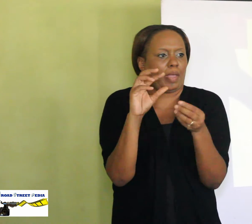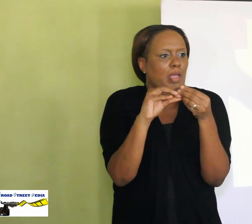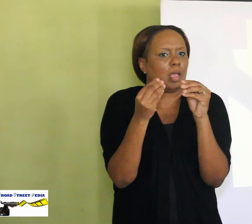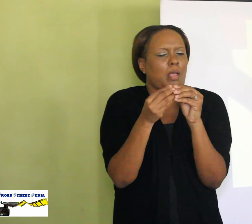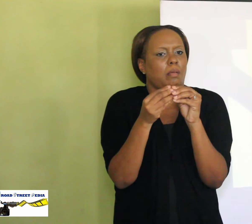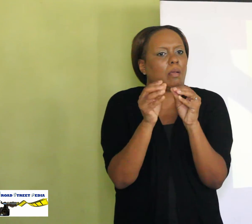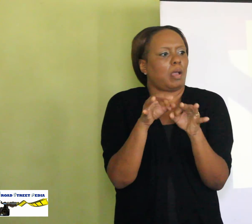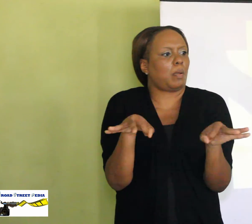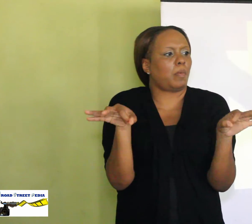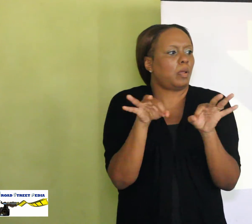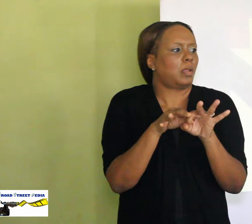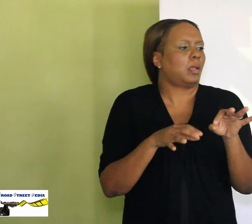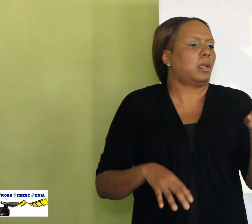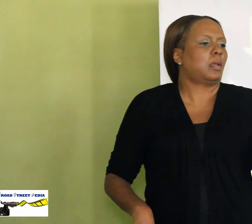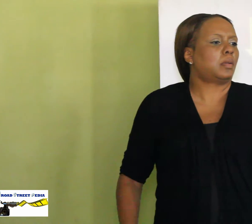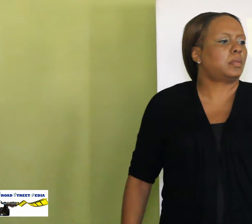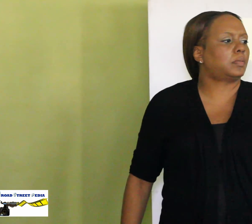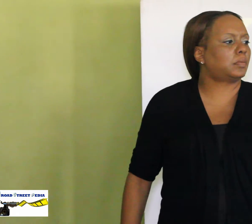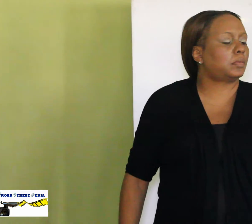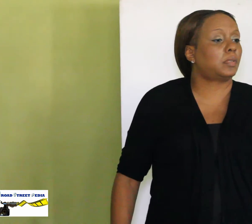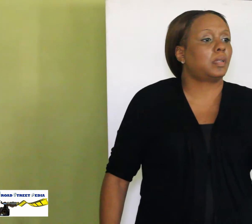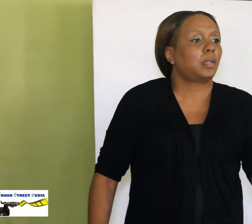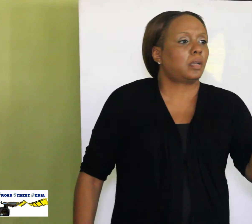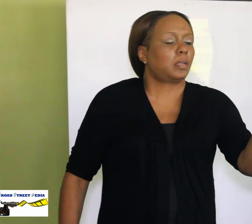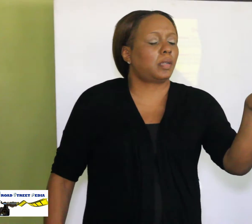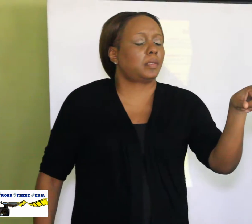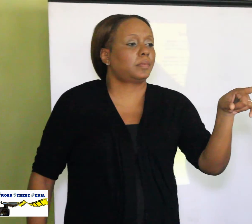reason it out. And you look at those numbers.